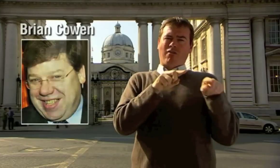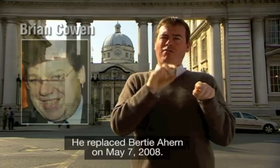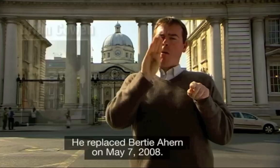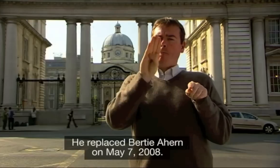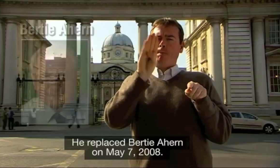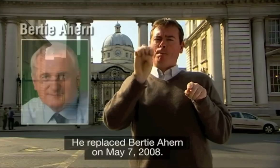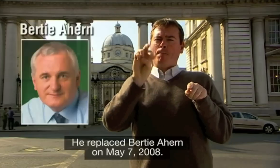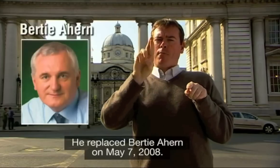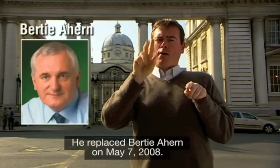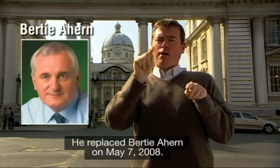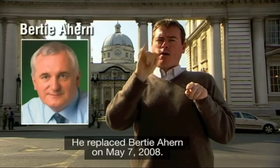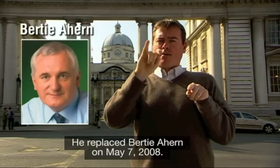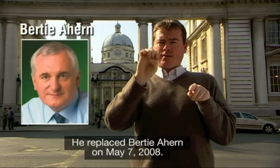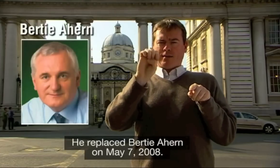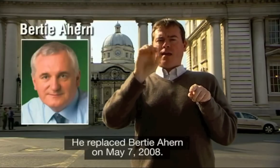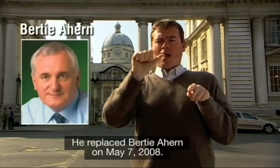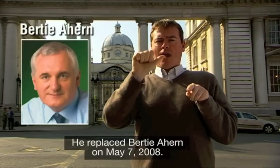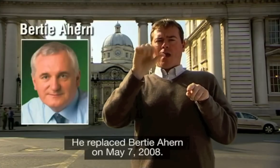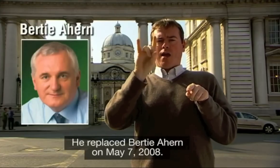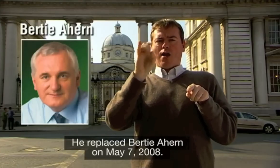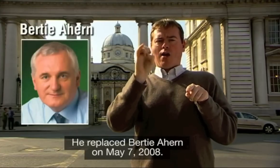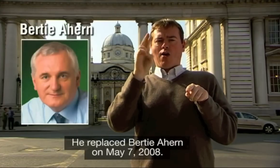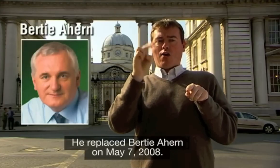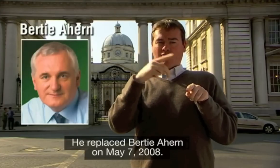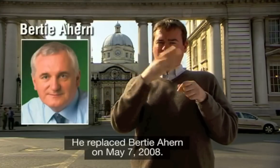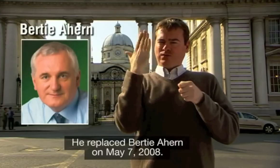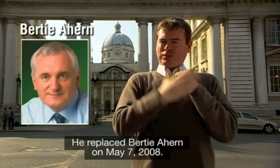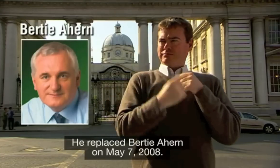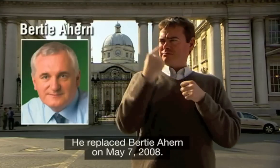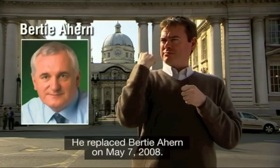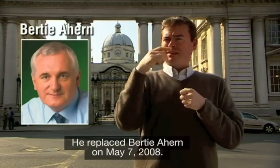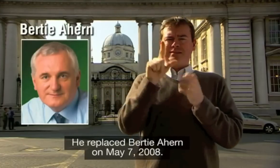He replaced Bertie Ahern on May 7th, 2008.